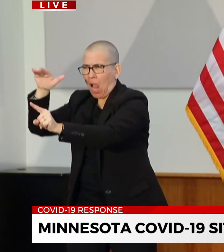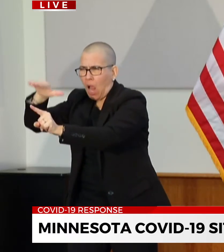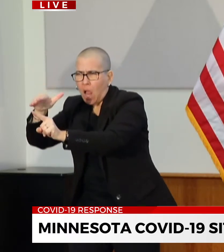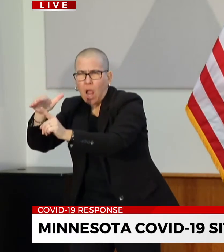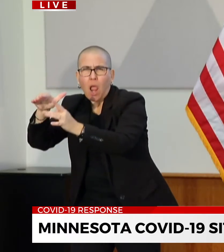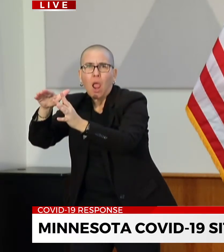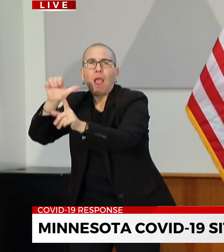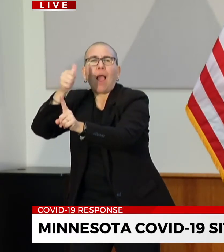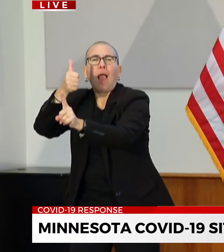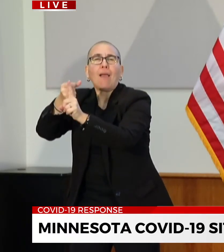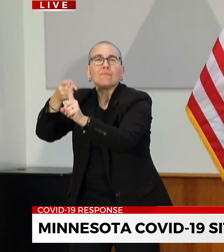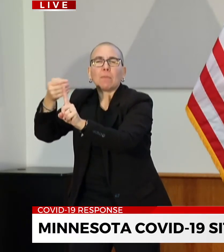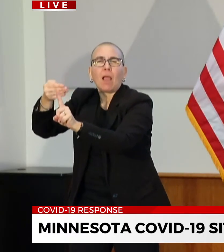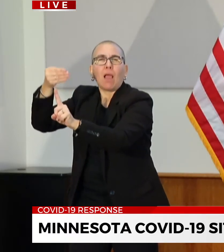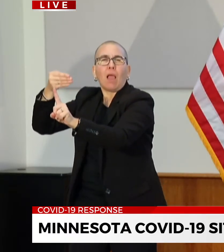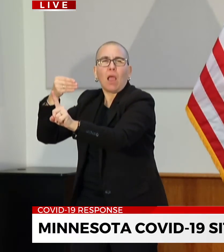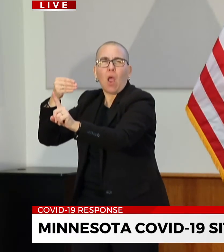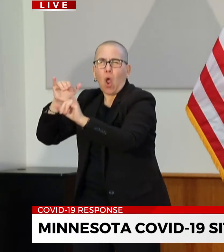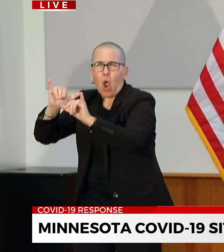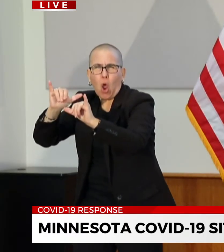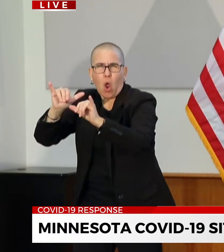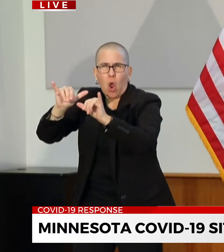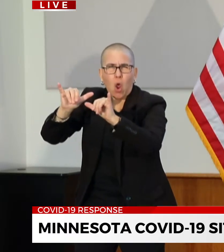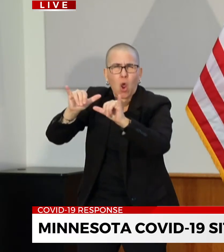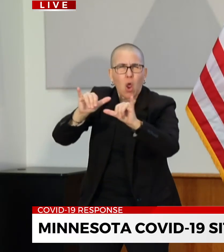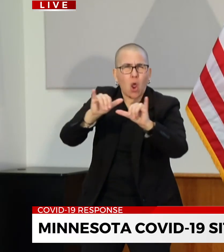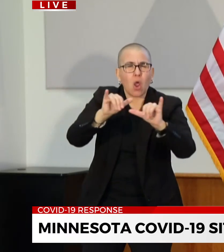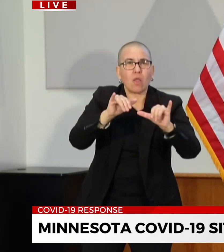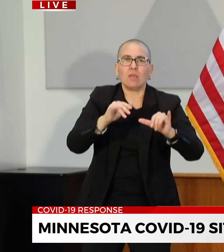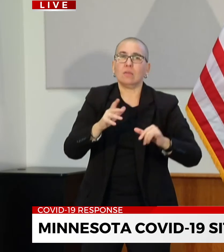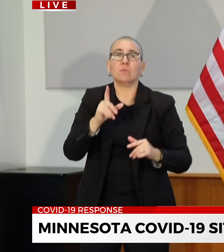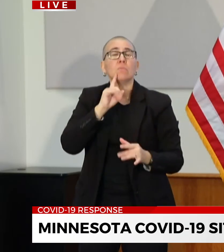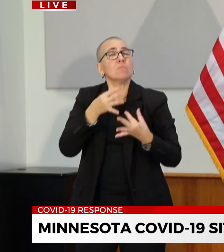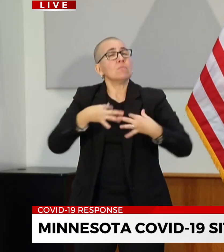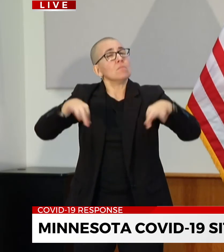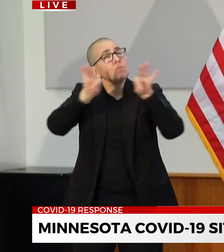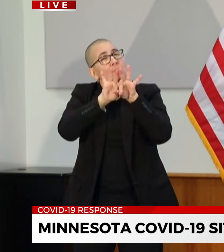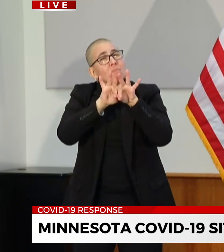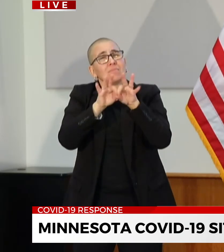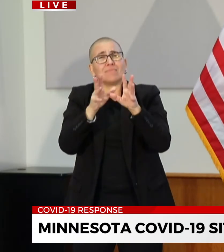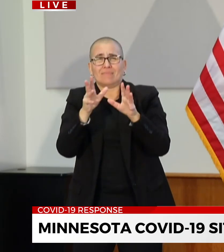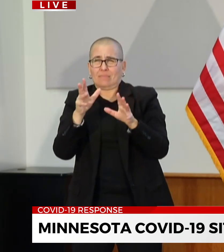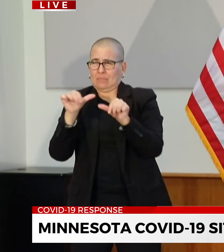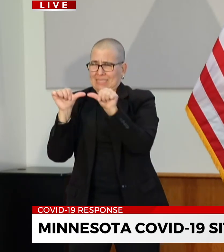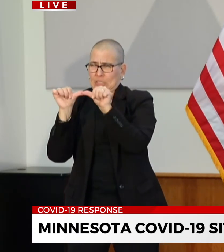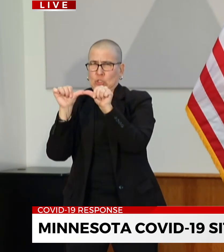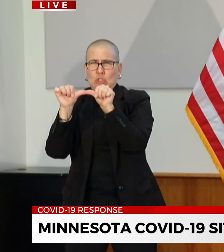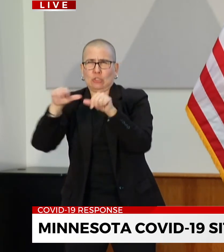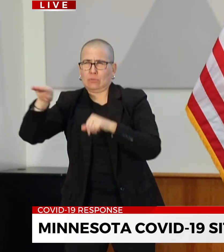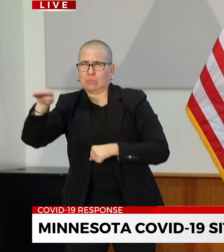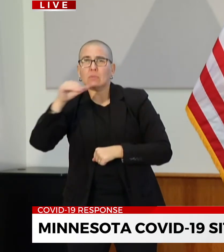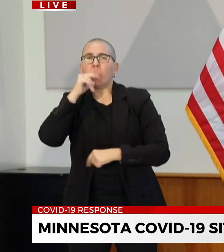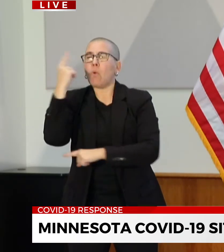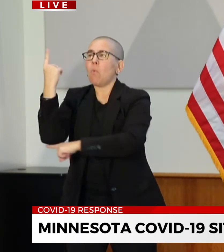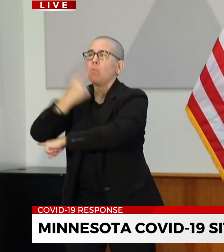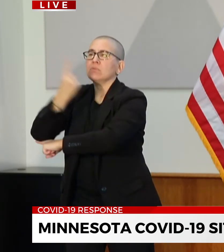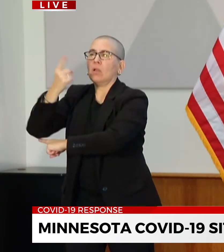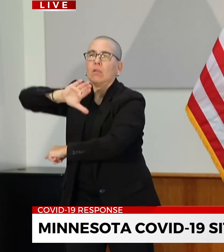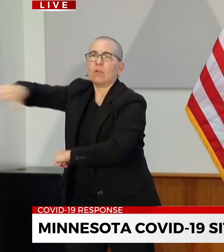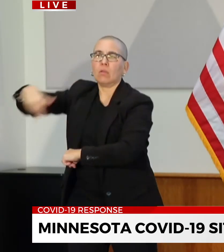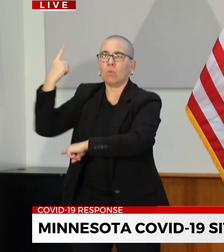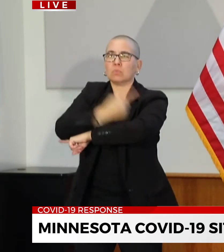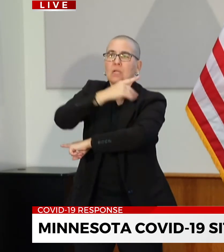or concerning signs, but we really need to see sustained reductions in case growth and positivity rates